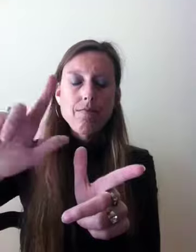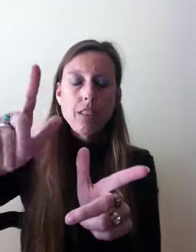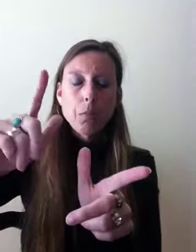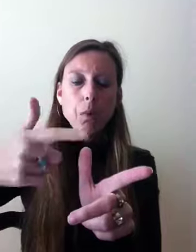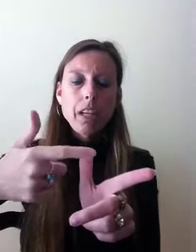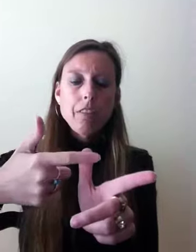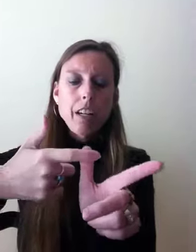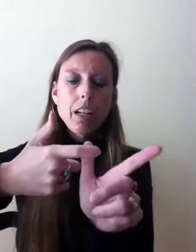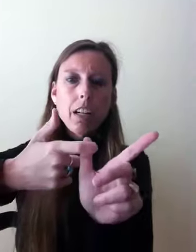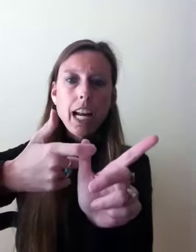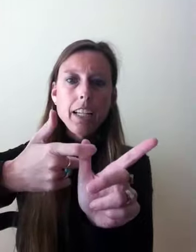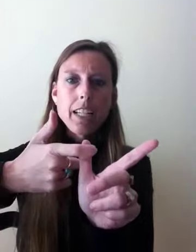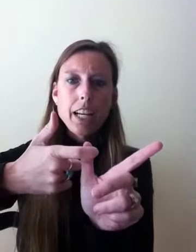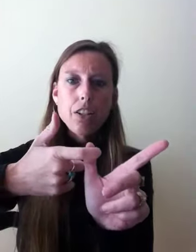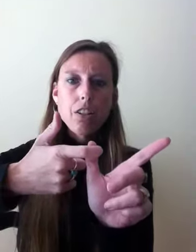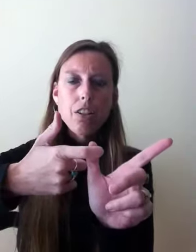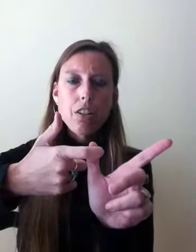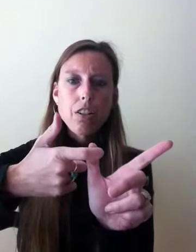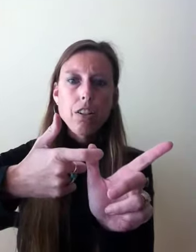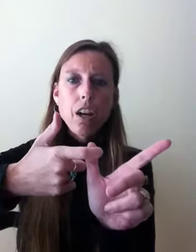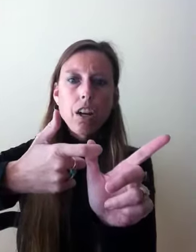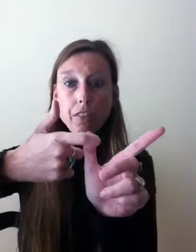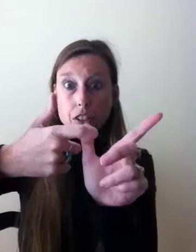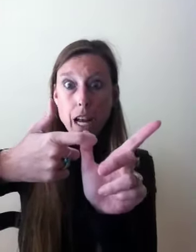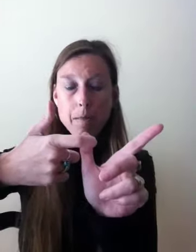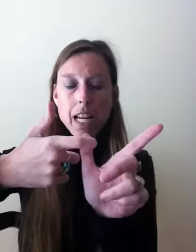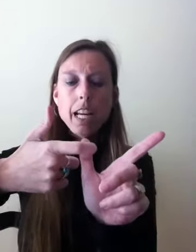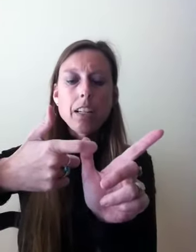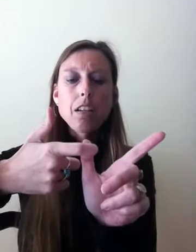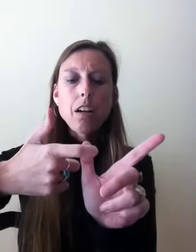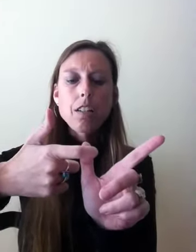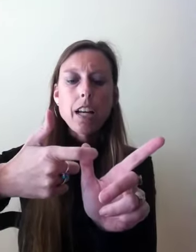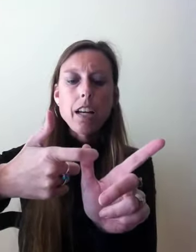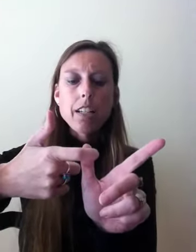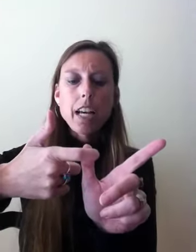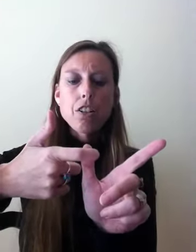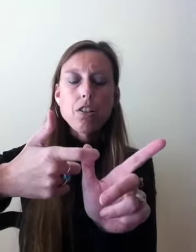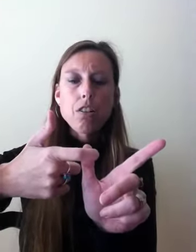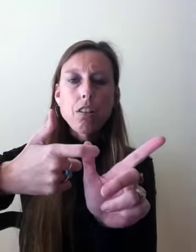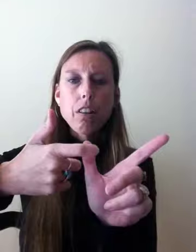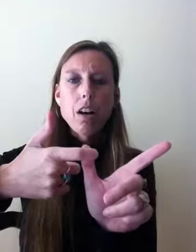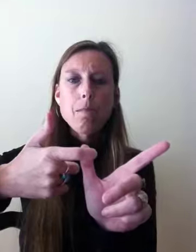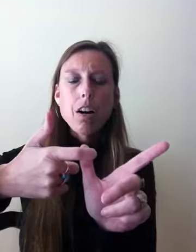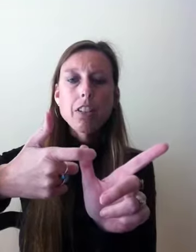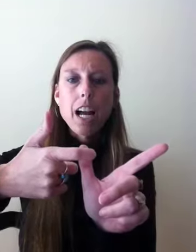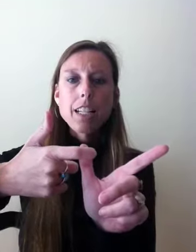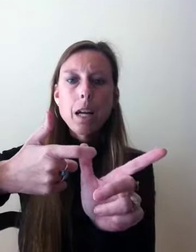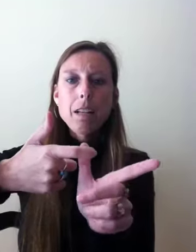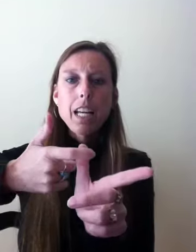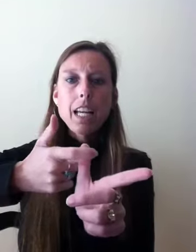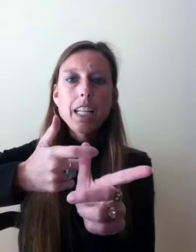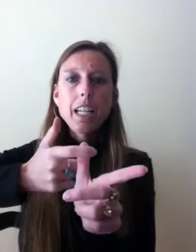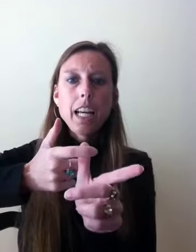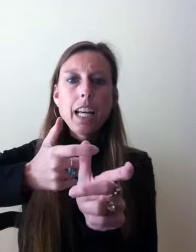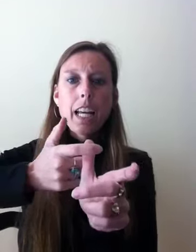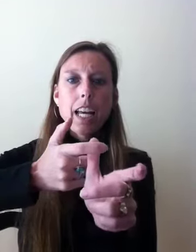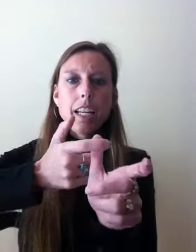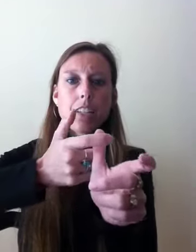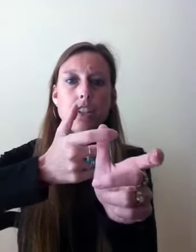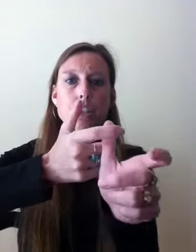your pointer finger kind of of your dominant hand attaches to your thumb of your non-dominant hand, and it's